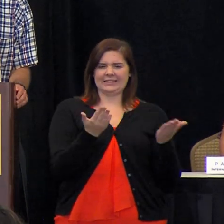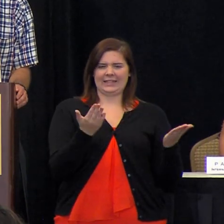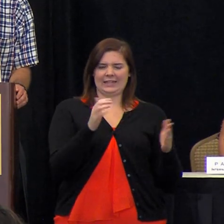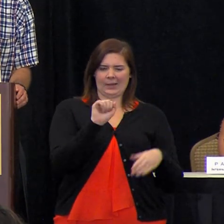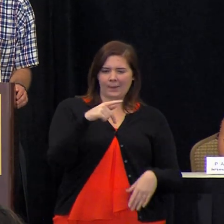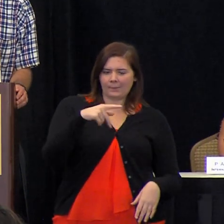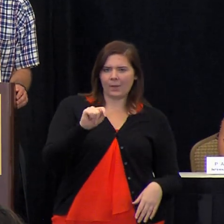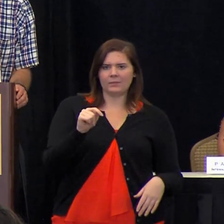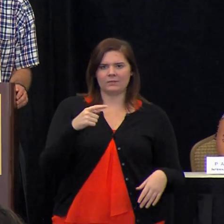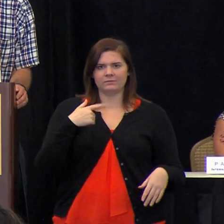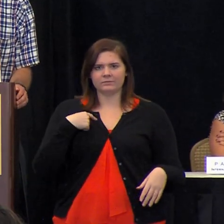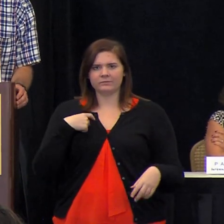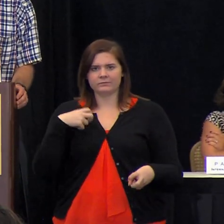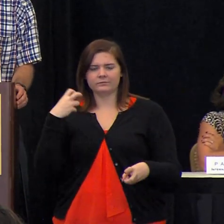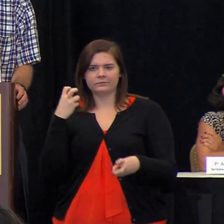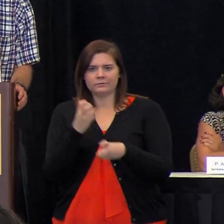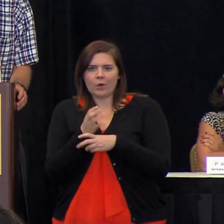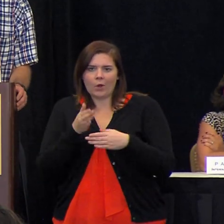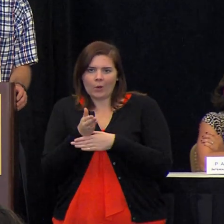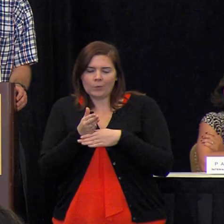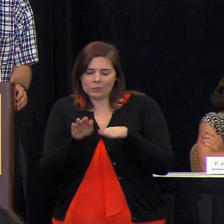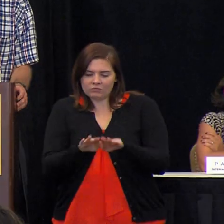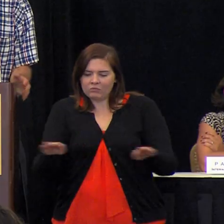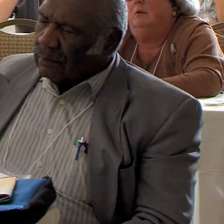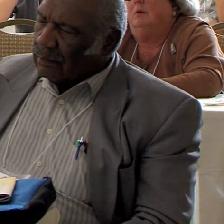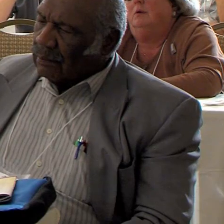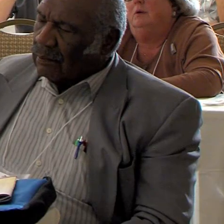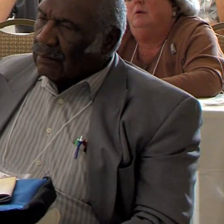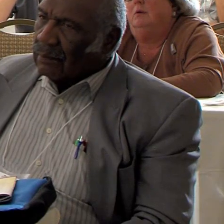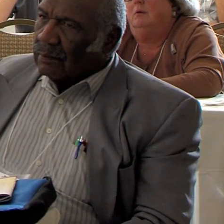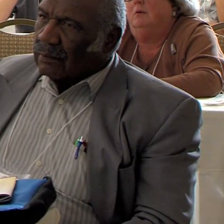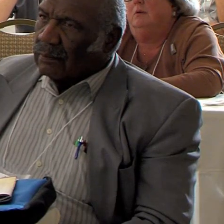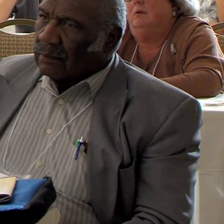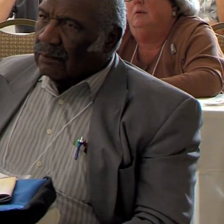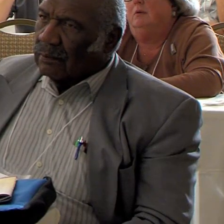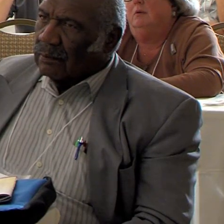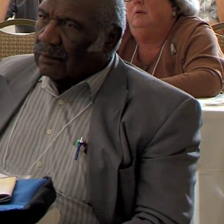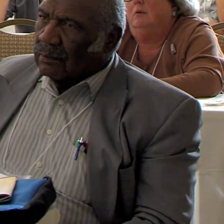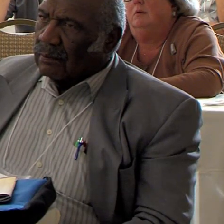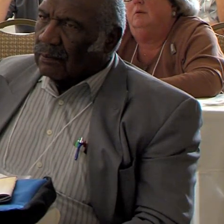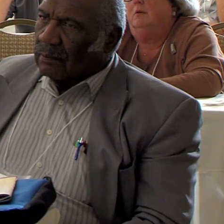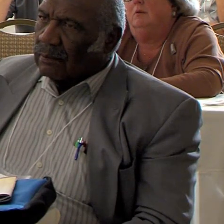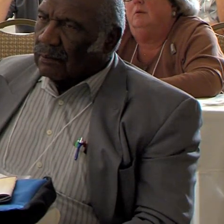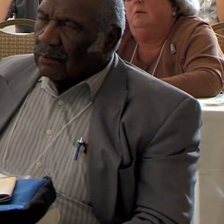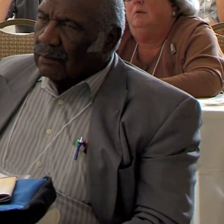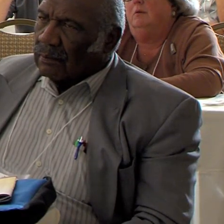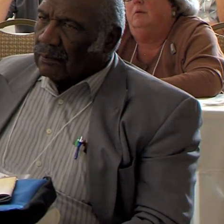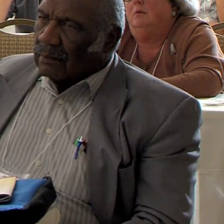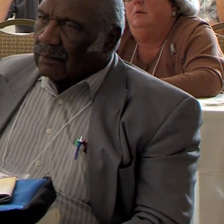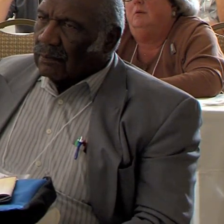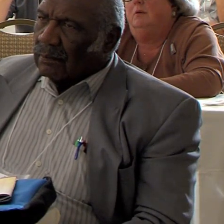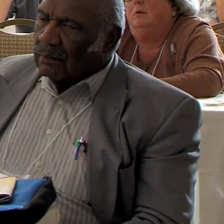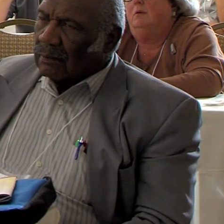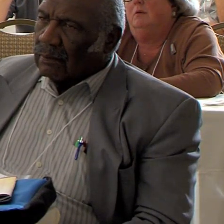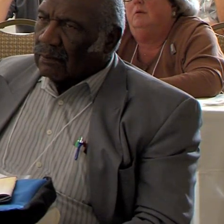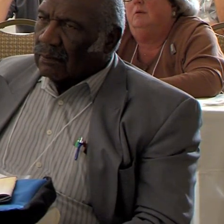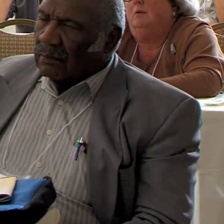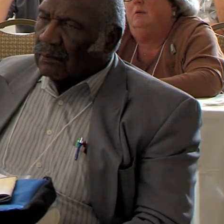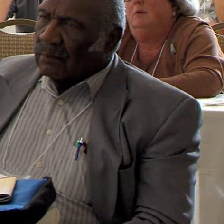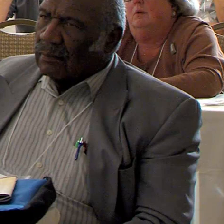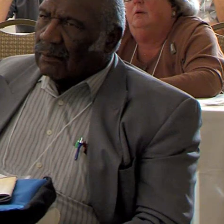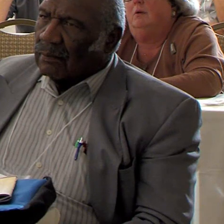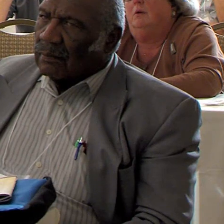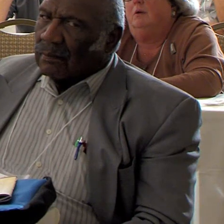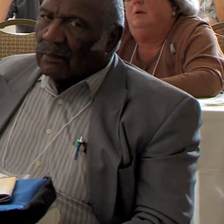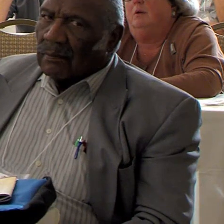are are have hardwood floors so it's they they take off their shoes it's cold on the floor also they many times